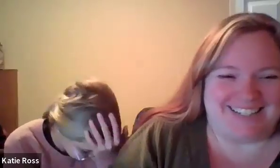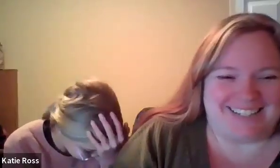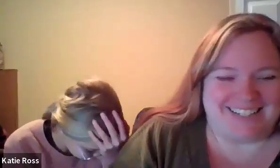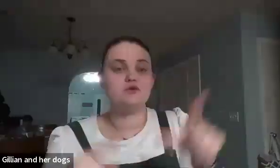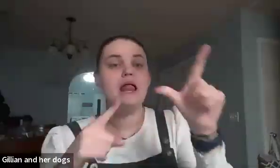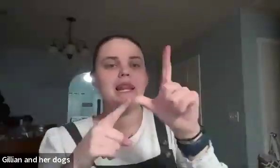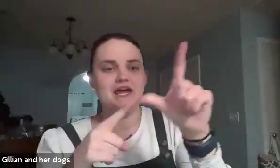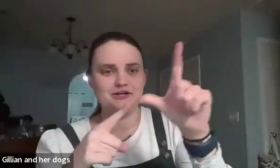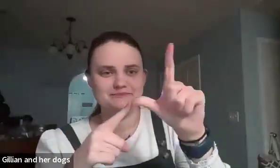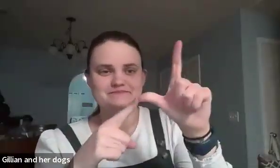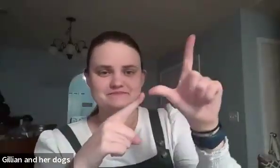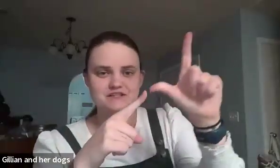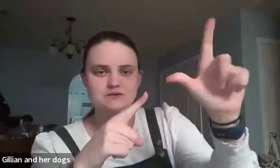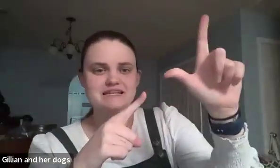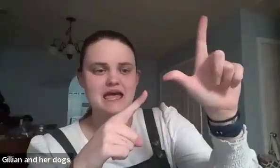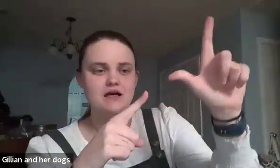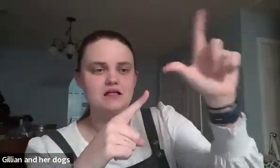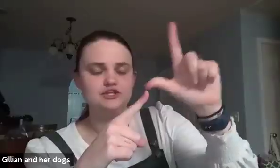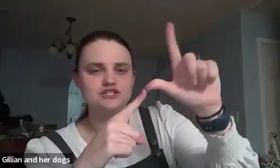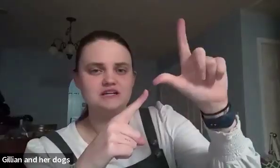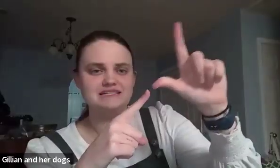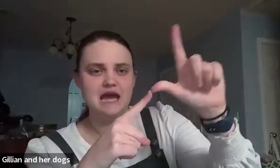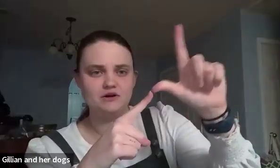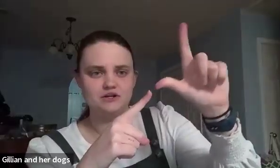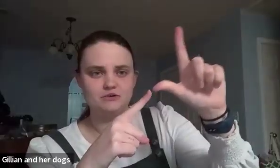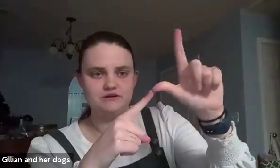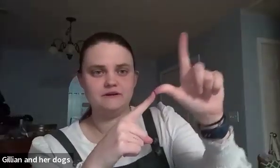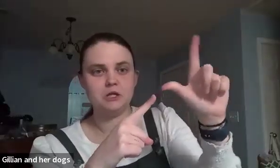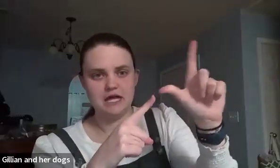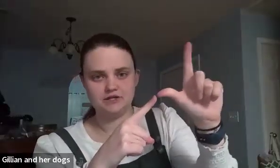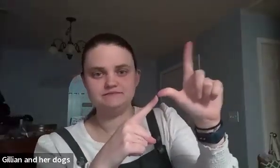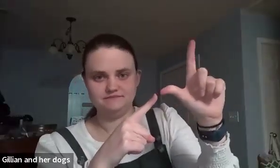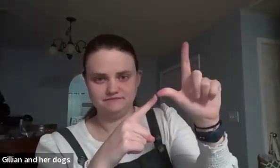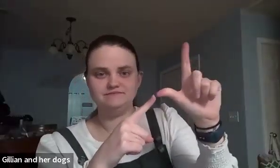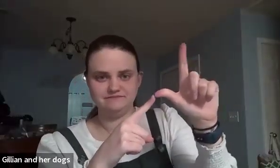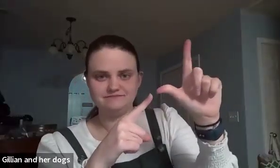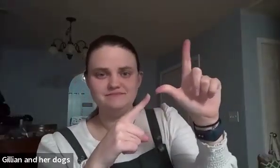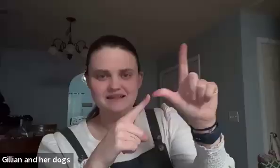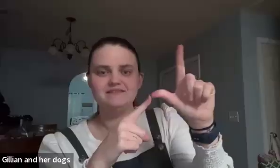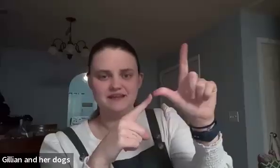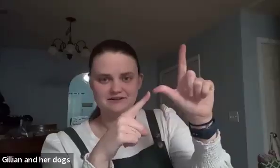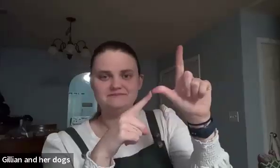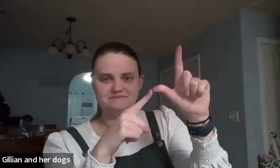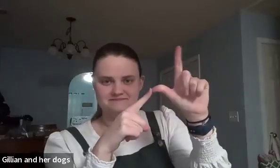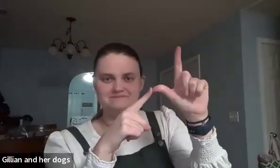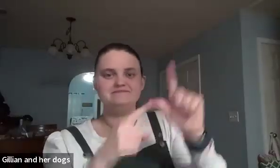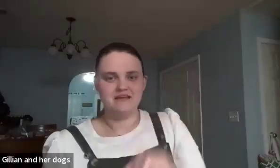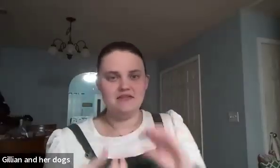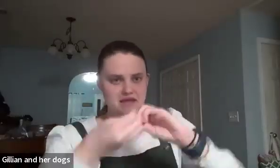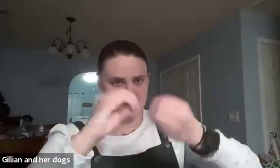sound did not come through. Letter. So it's an L and you're just going to tap it on your pointer finger. Letter. Letter. And then